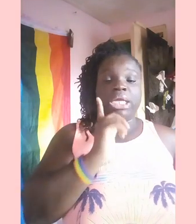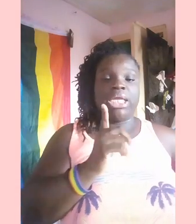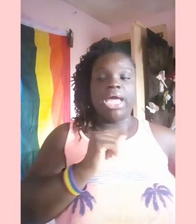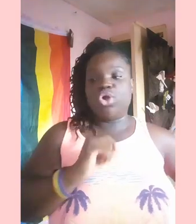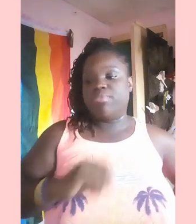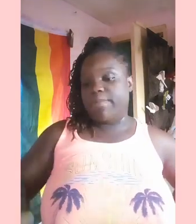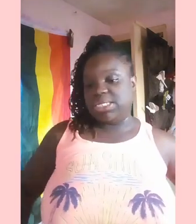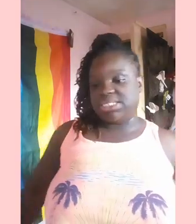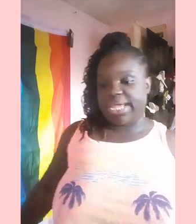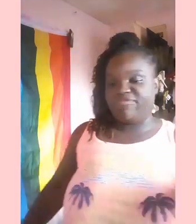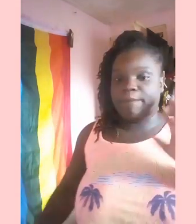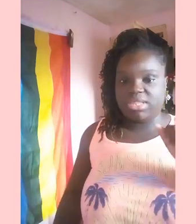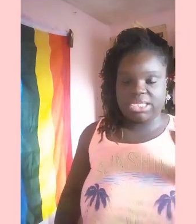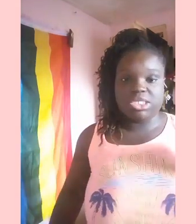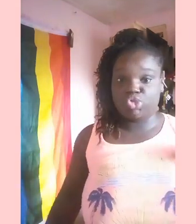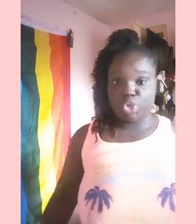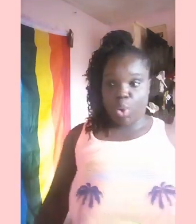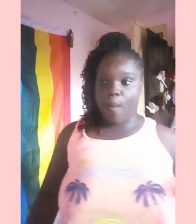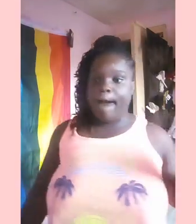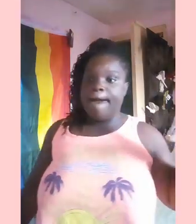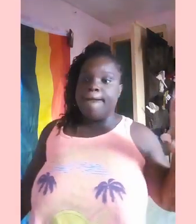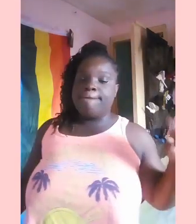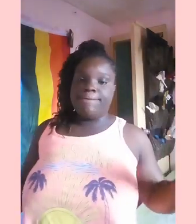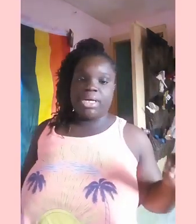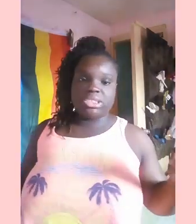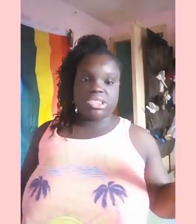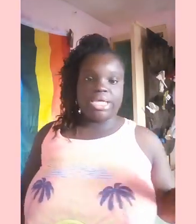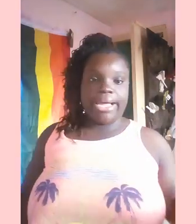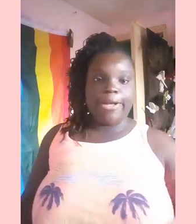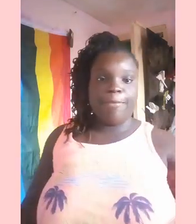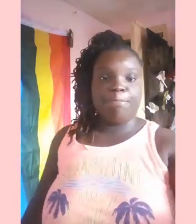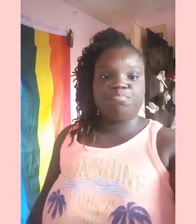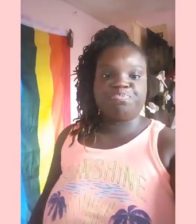Yeah, I don't remember the sign for brother and sister now, but